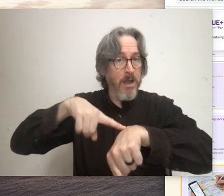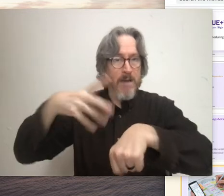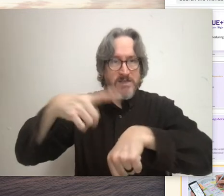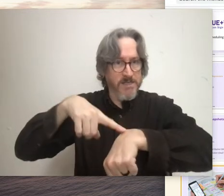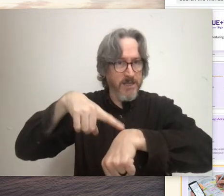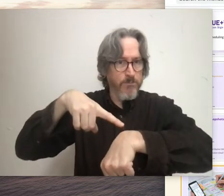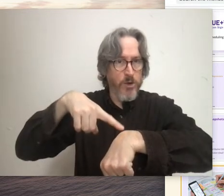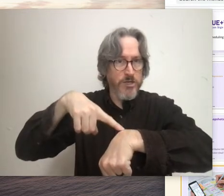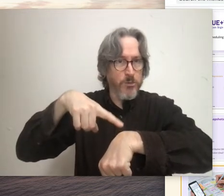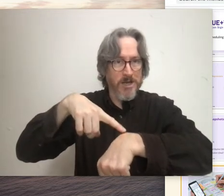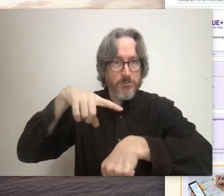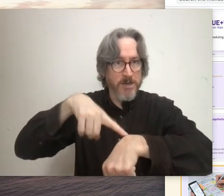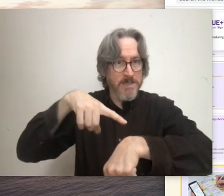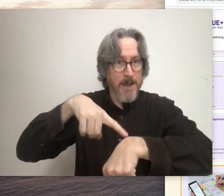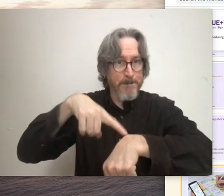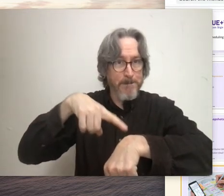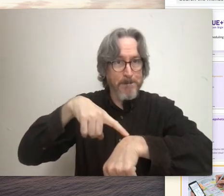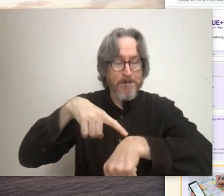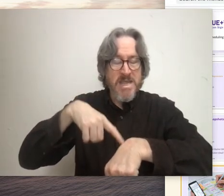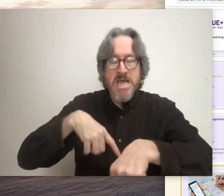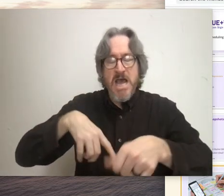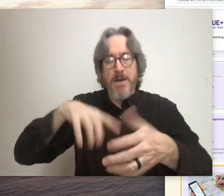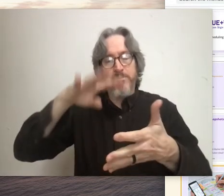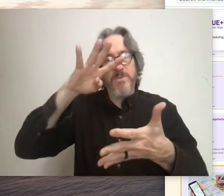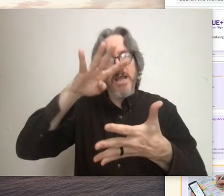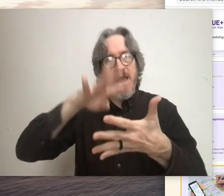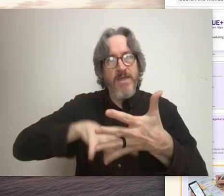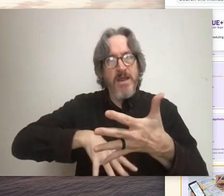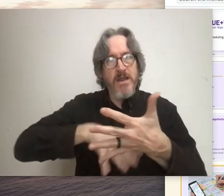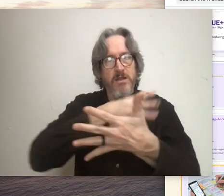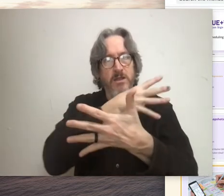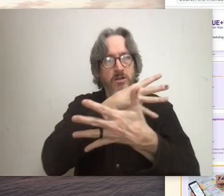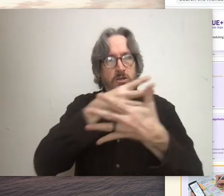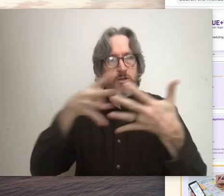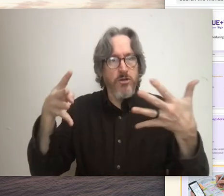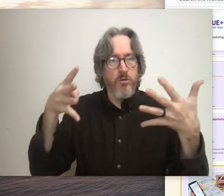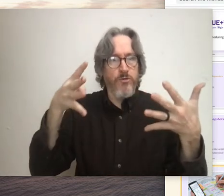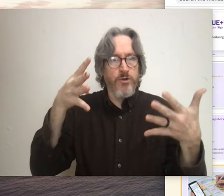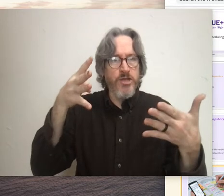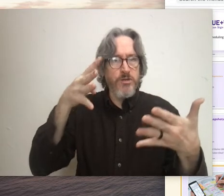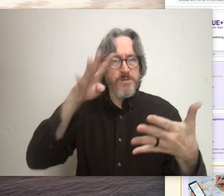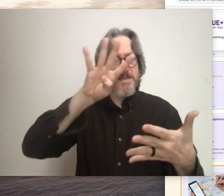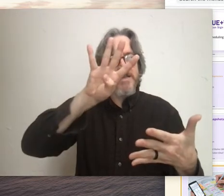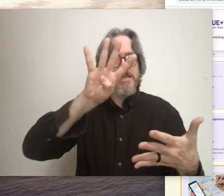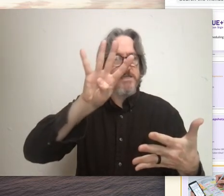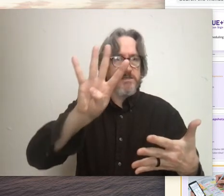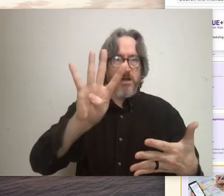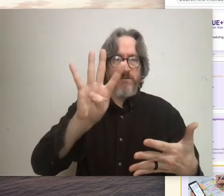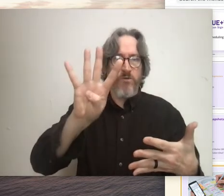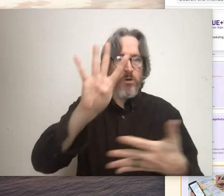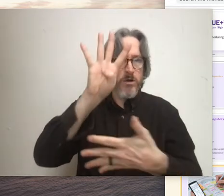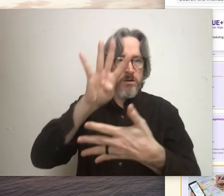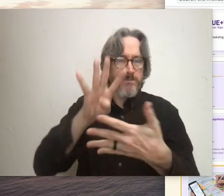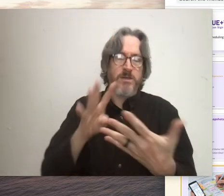time, obviously, point to your watch, right? Time. And then they're going to use this,